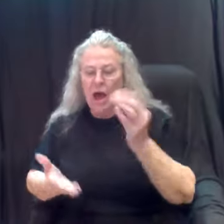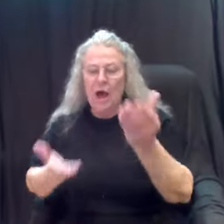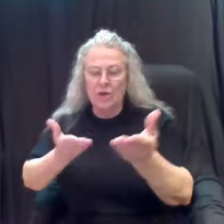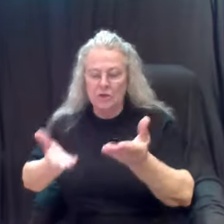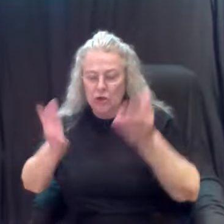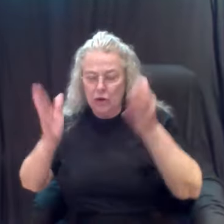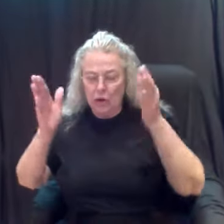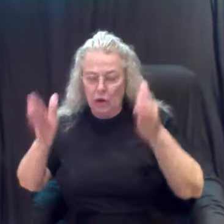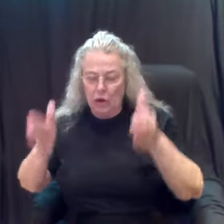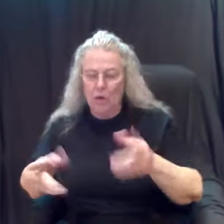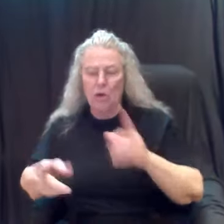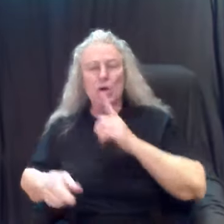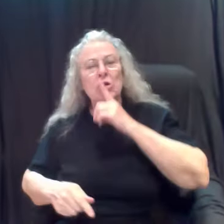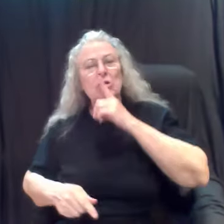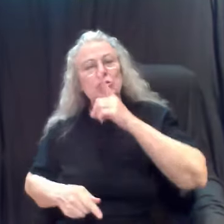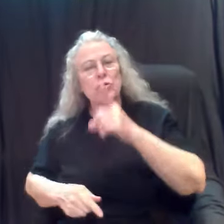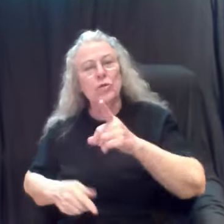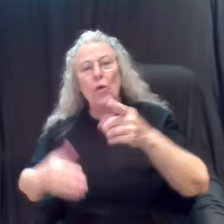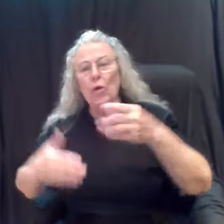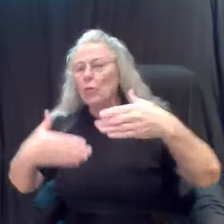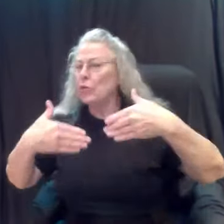as stewards true,